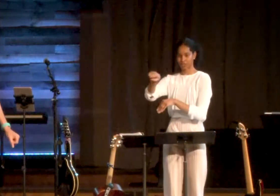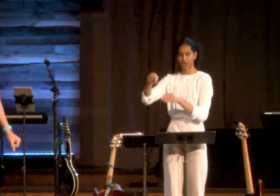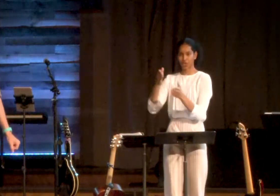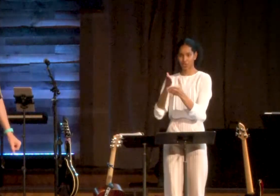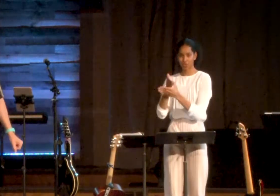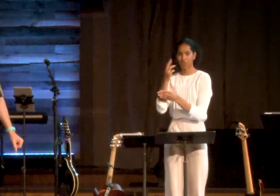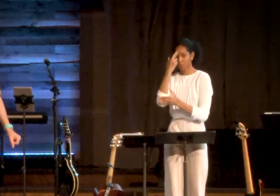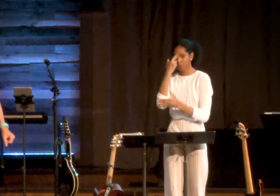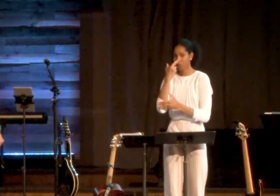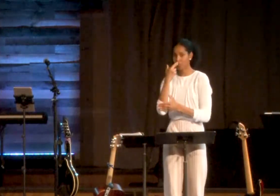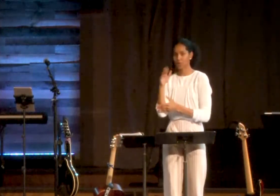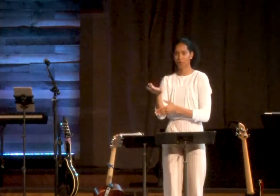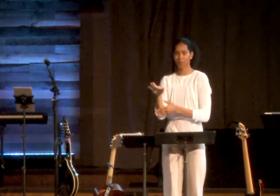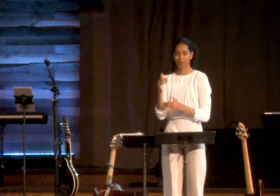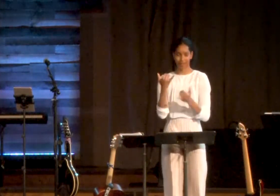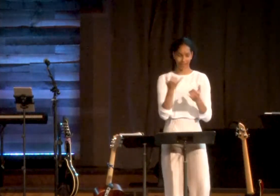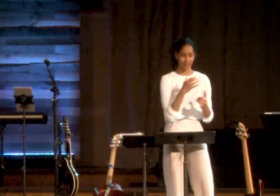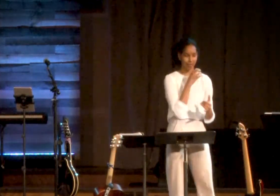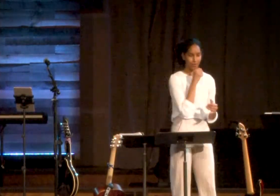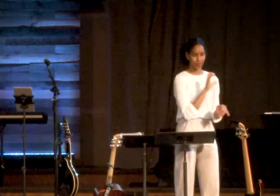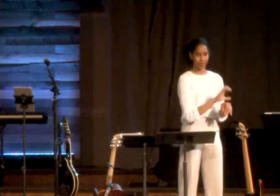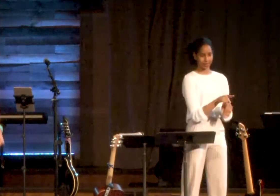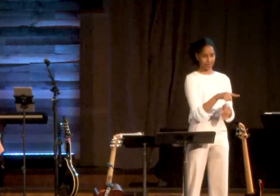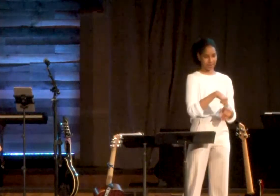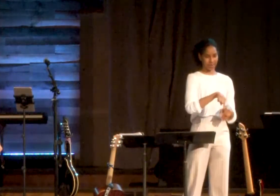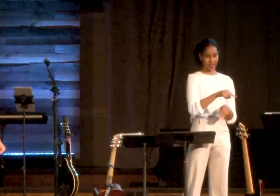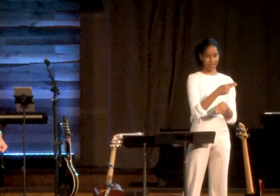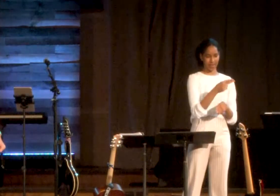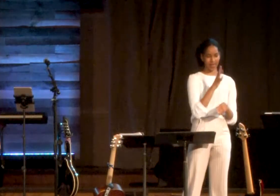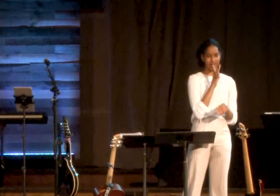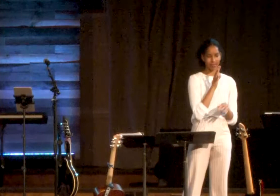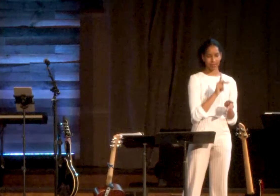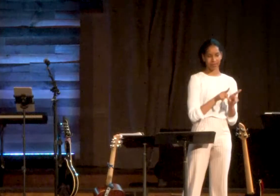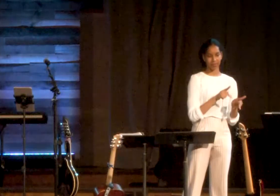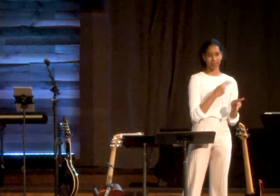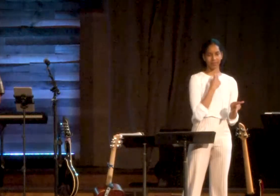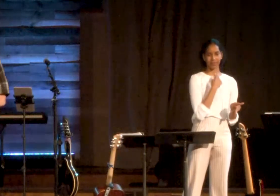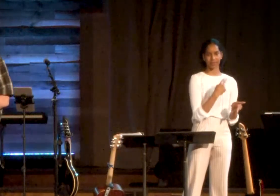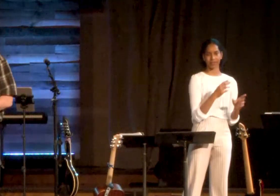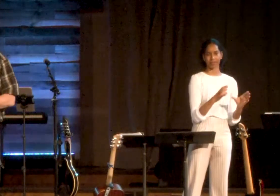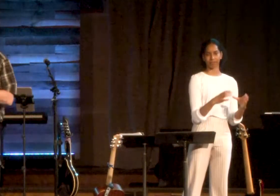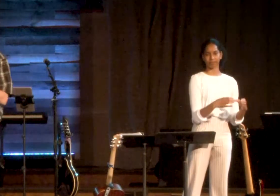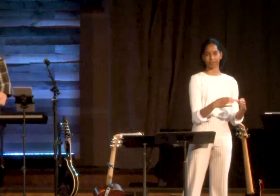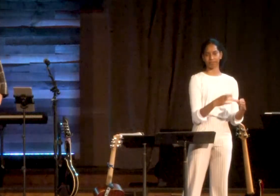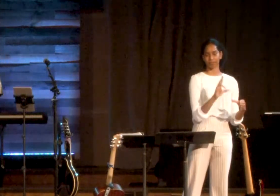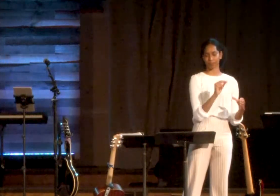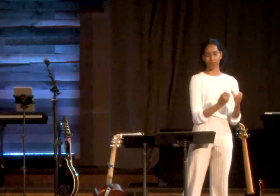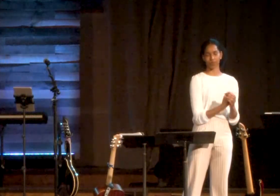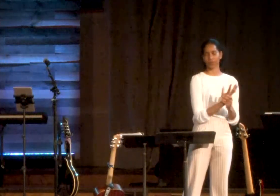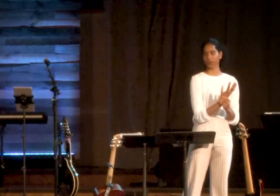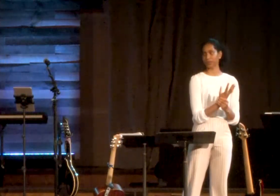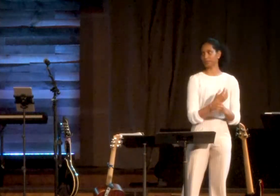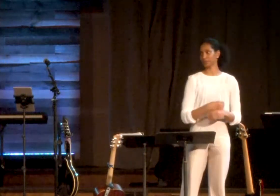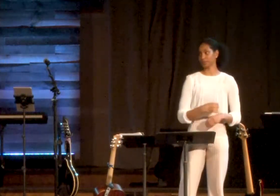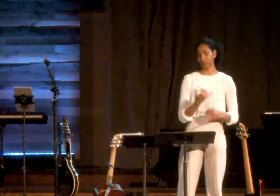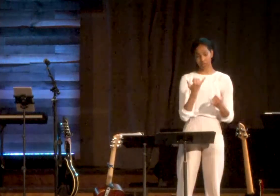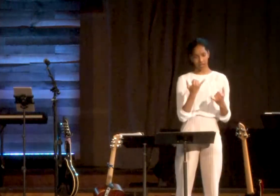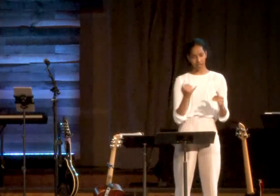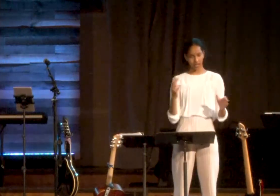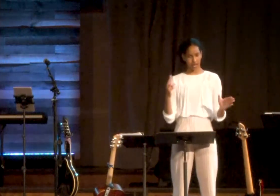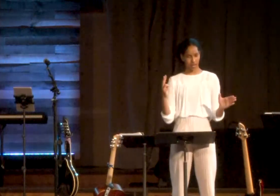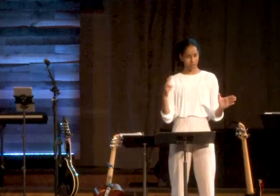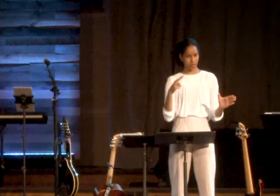Of course, the old-timers there kept agitating to pressure the other Hellenist churches to